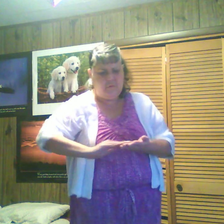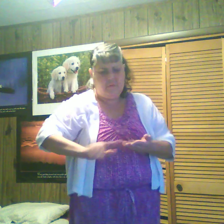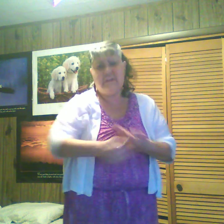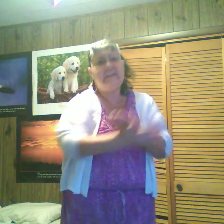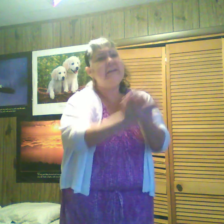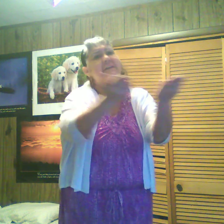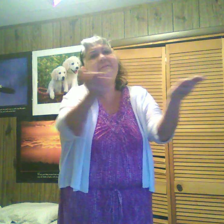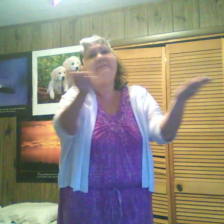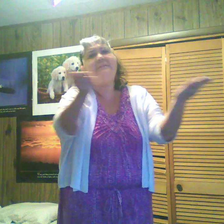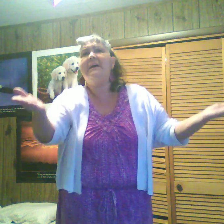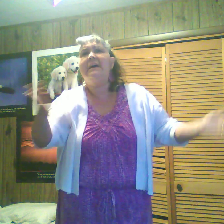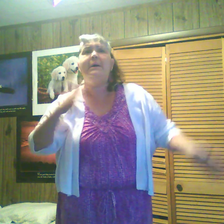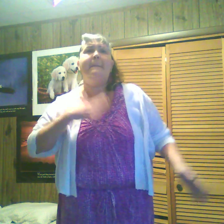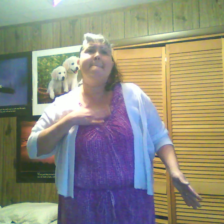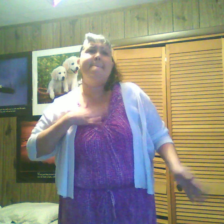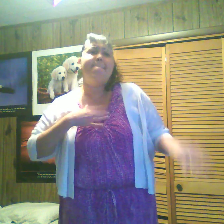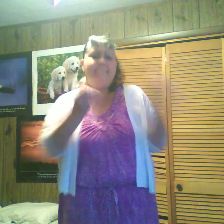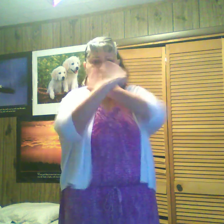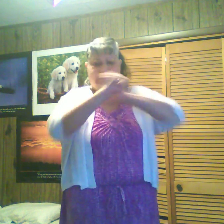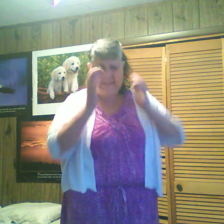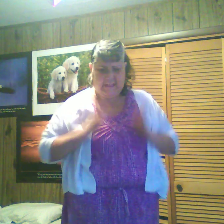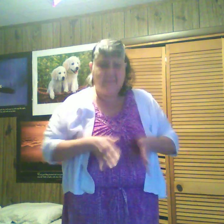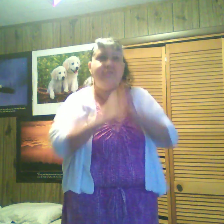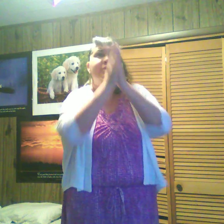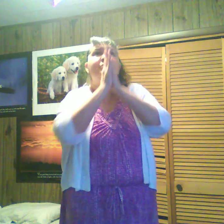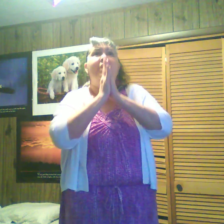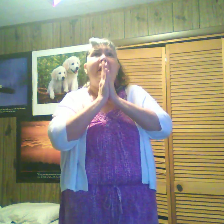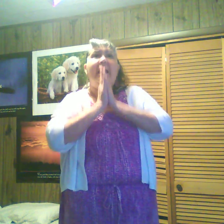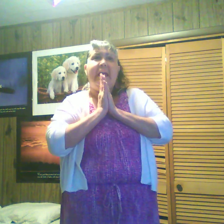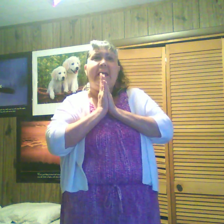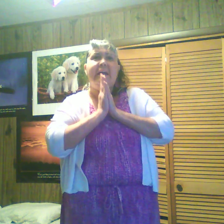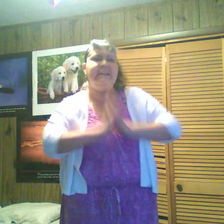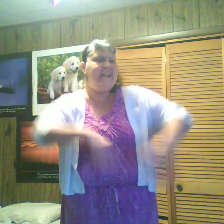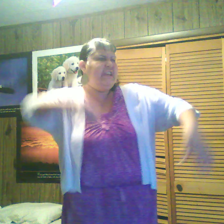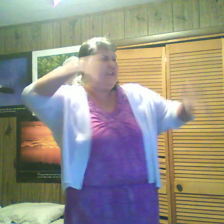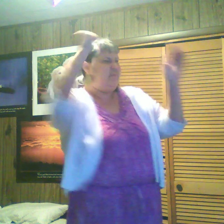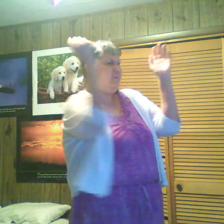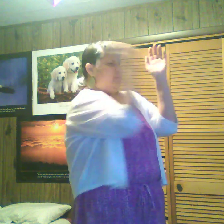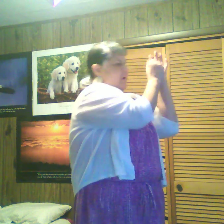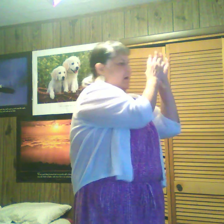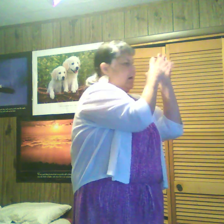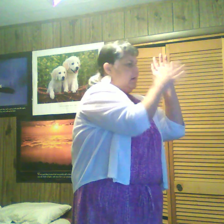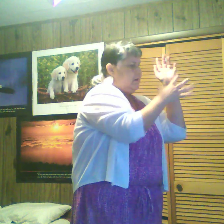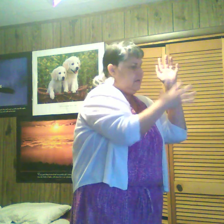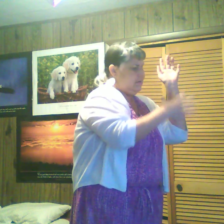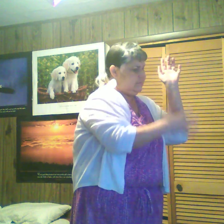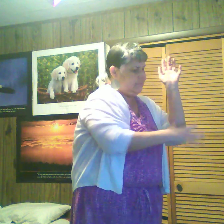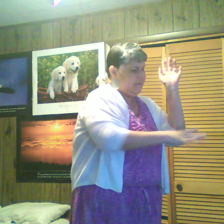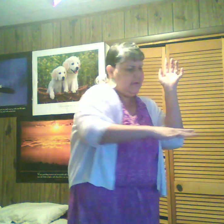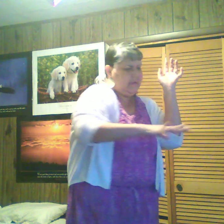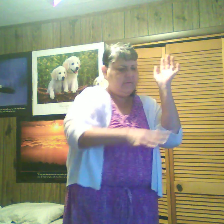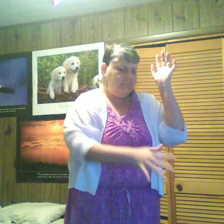forgive me, my Savior, forgive me, God is my